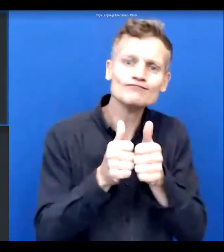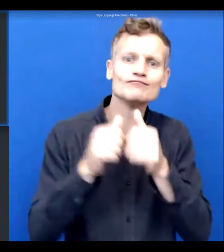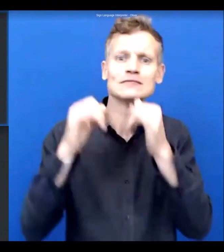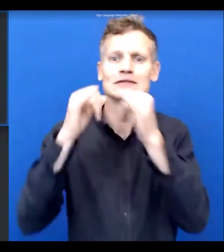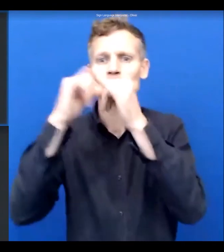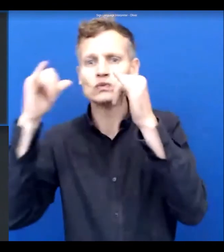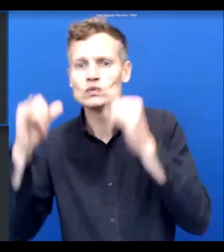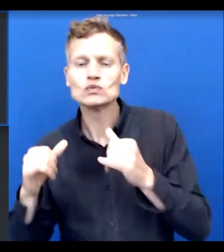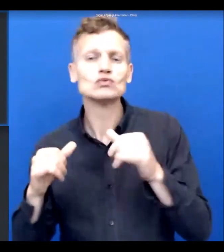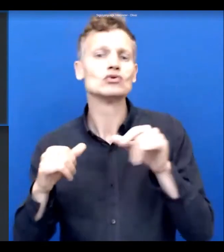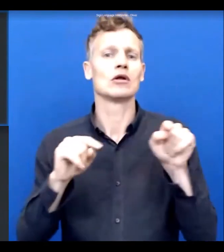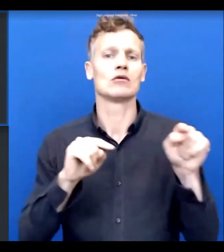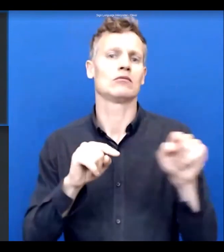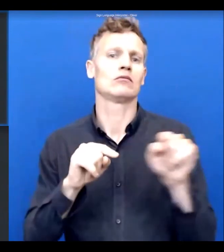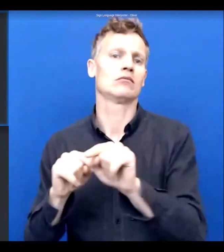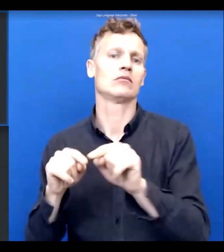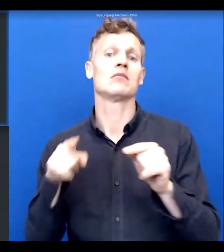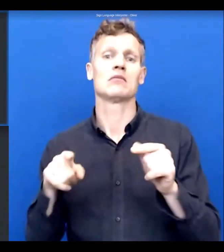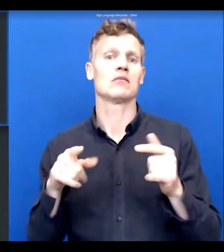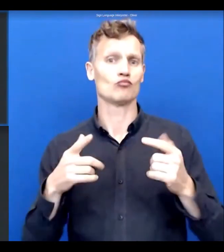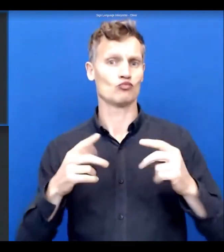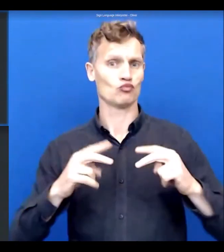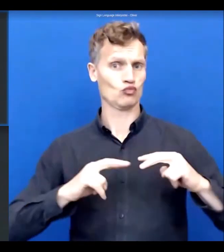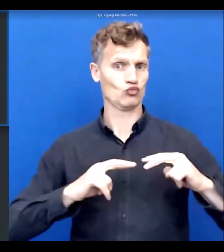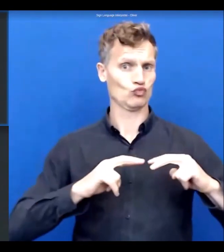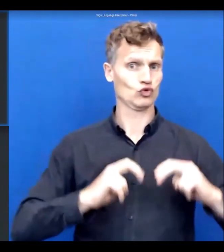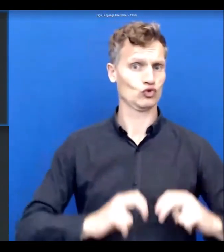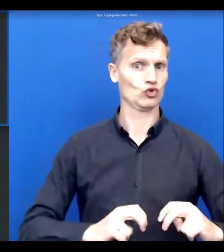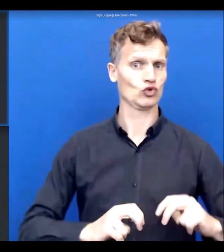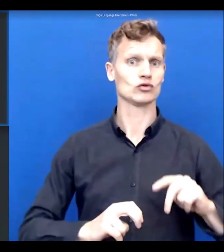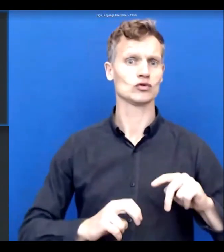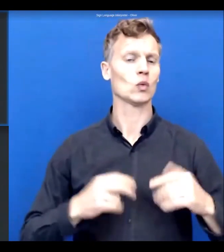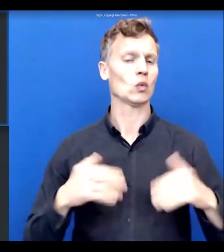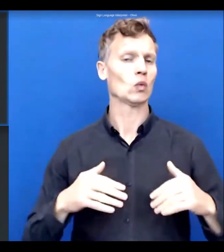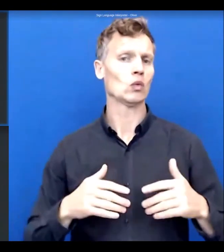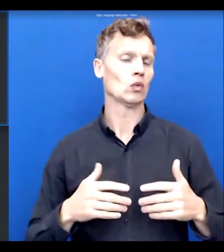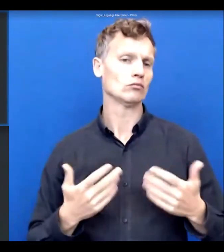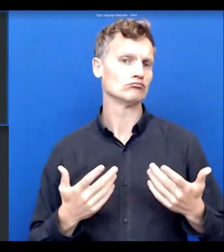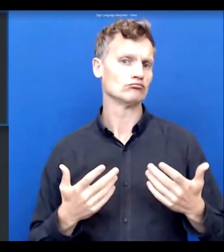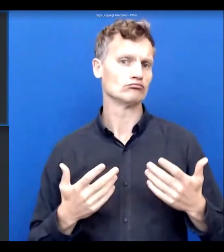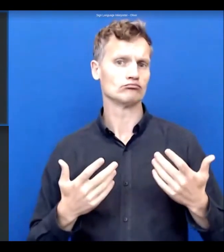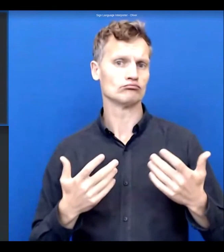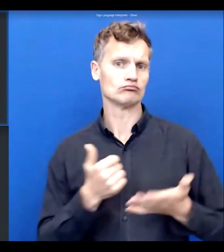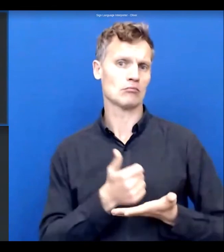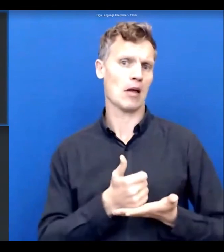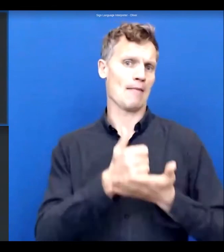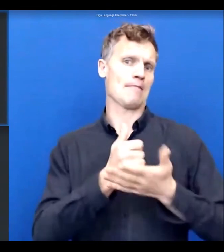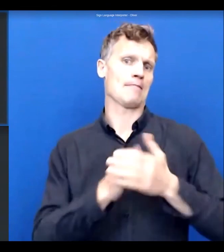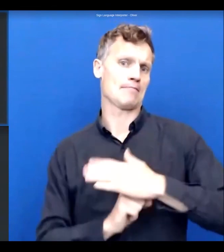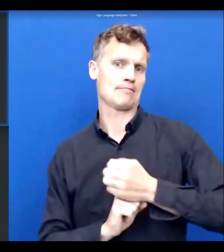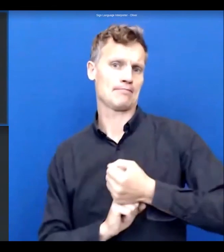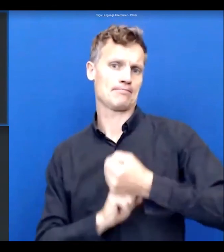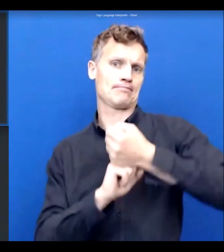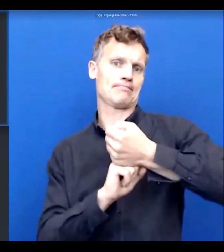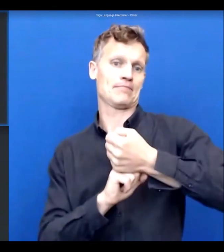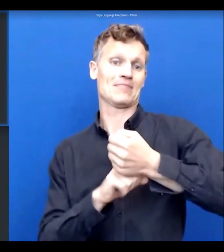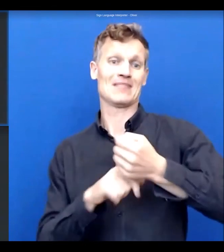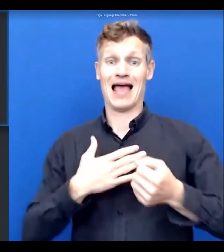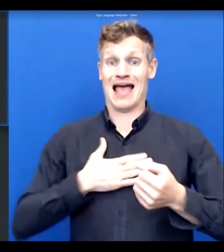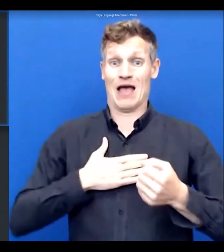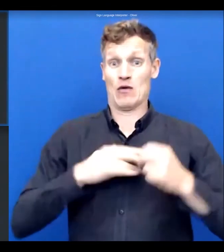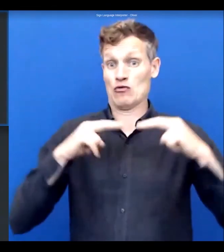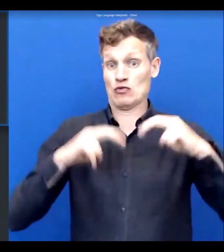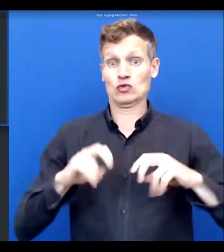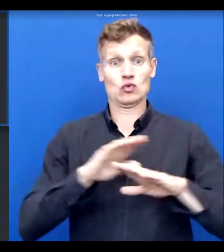underline in this research are very, very different. But I could say in our research, we didn't have a specific focus on